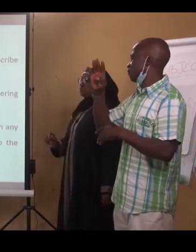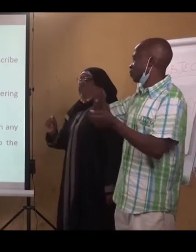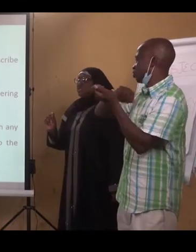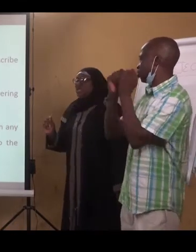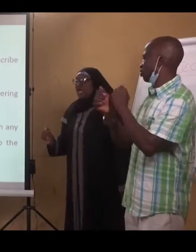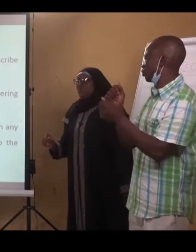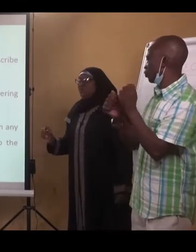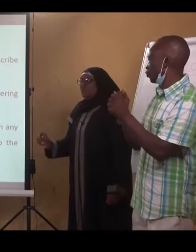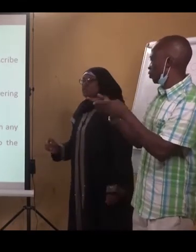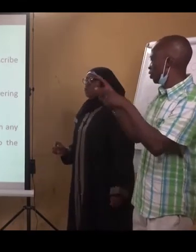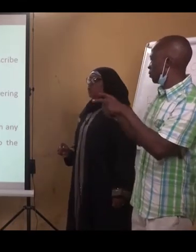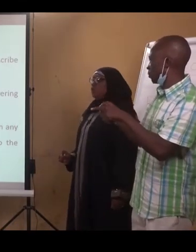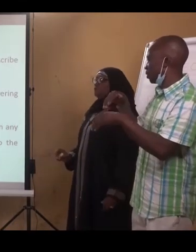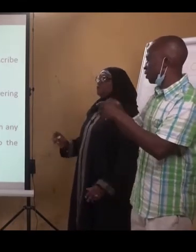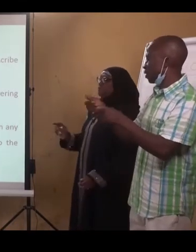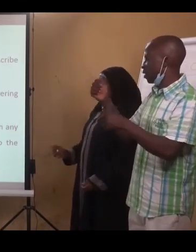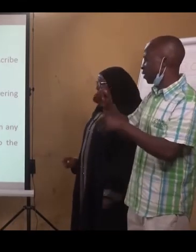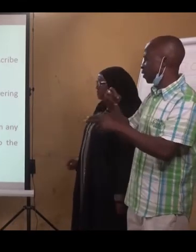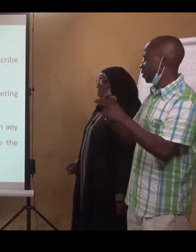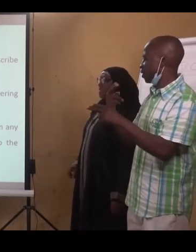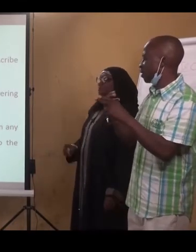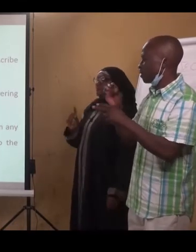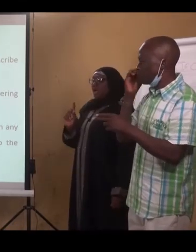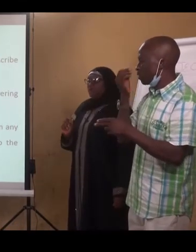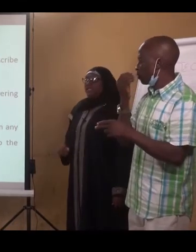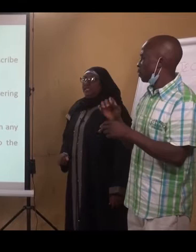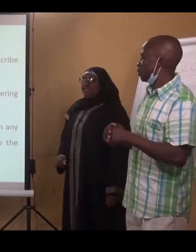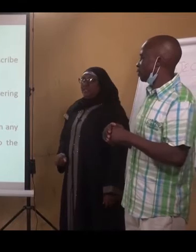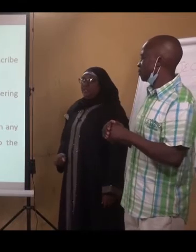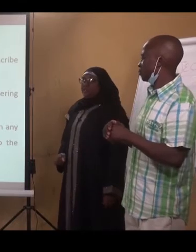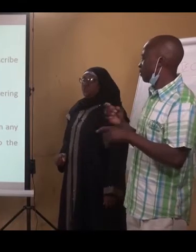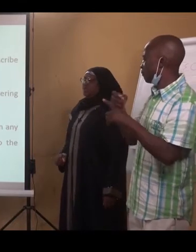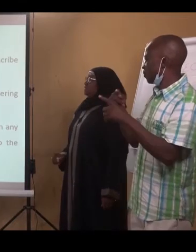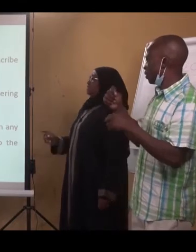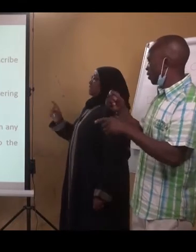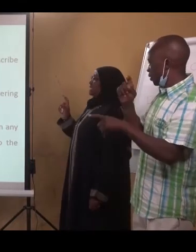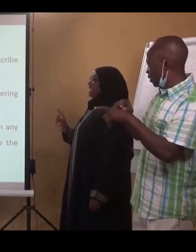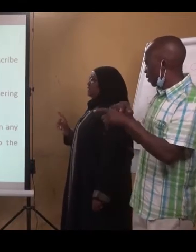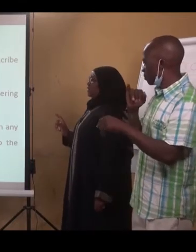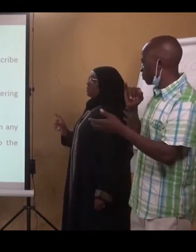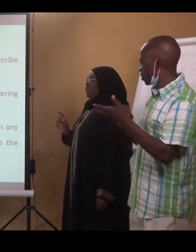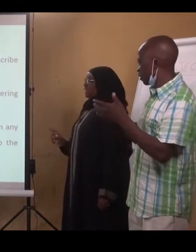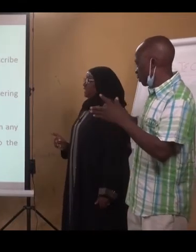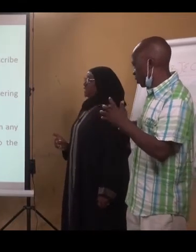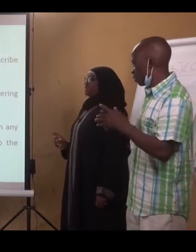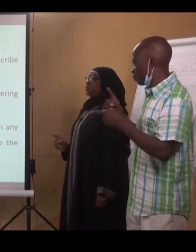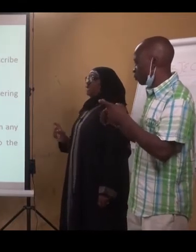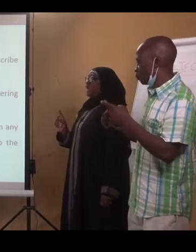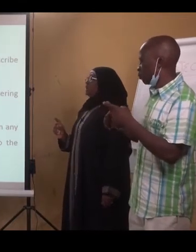the time of formation of fruits. I will take it again, my student. Assignment number 1A is, with the aid of